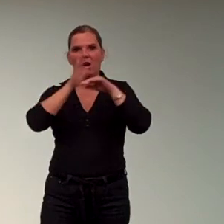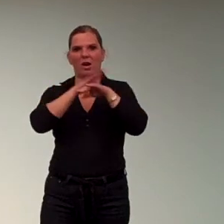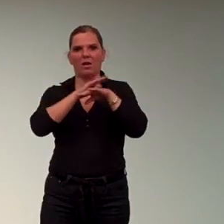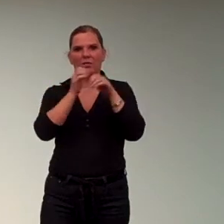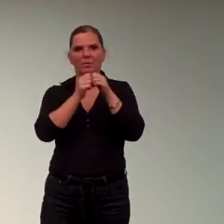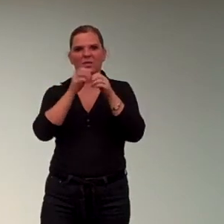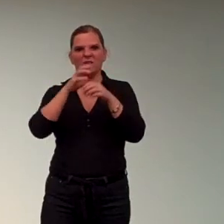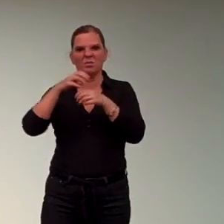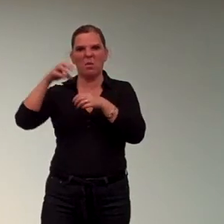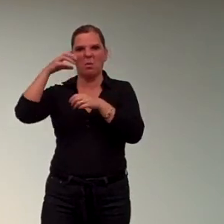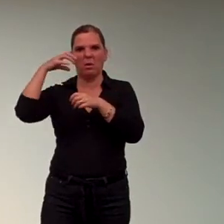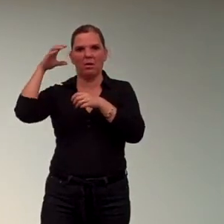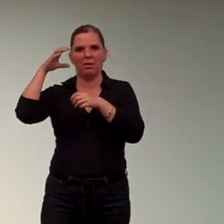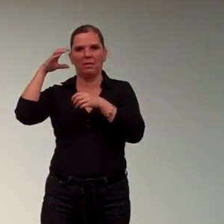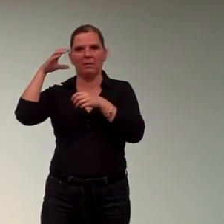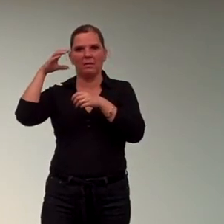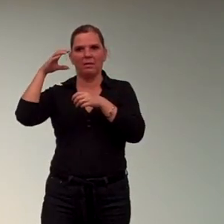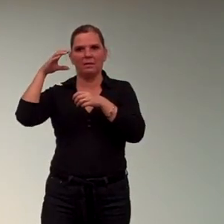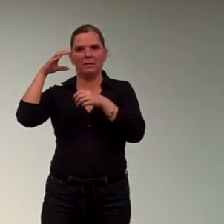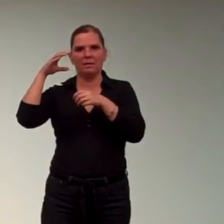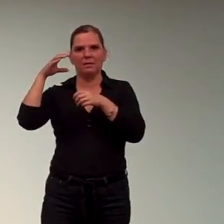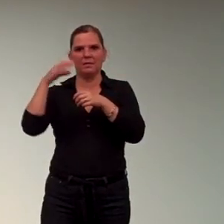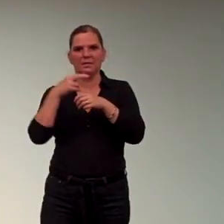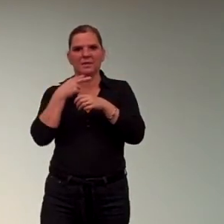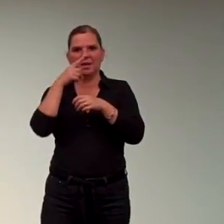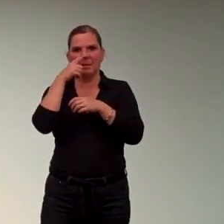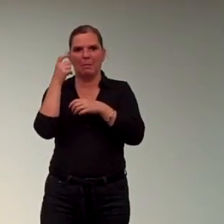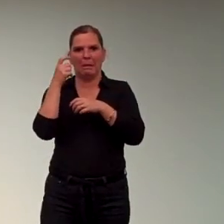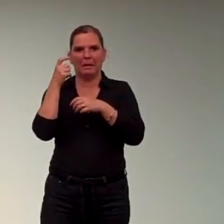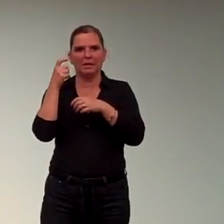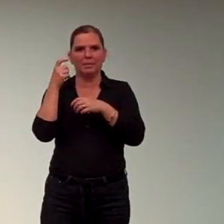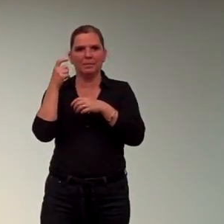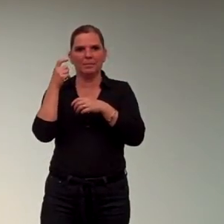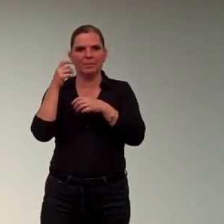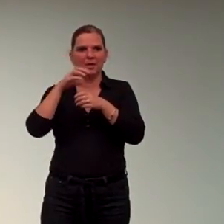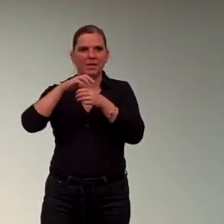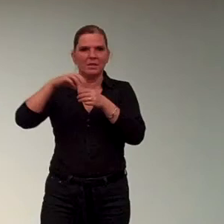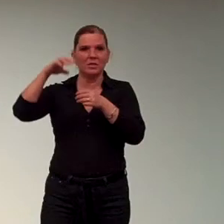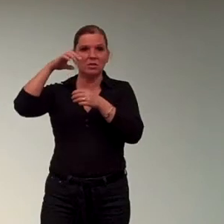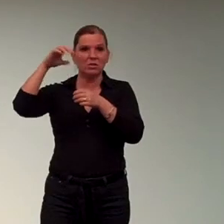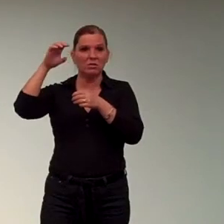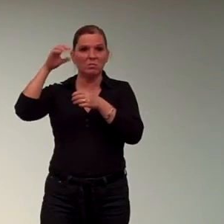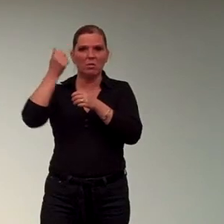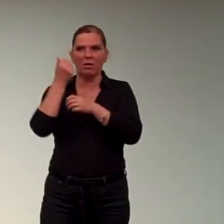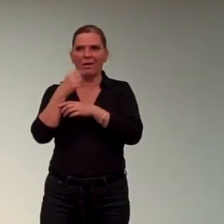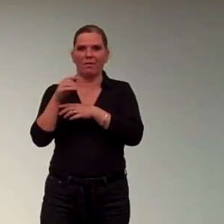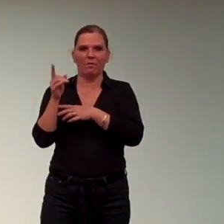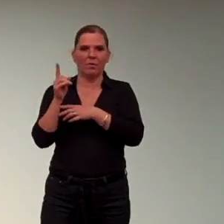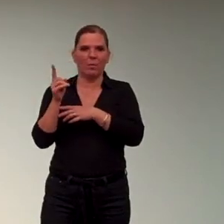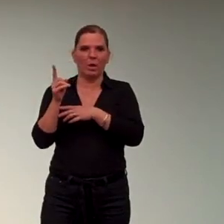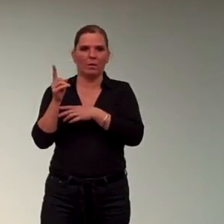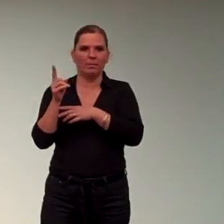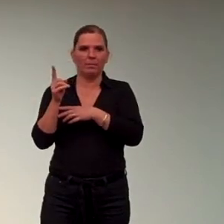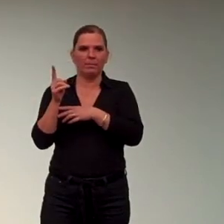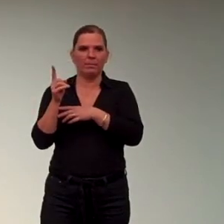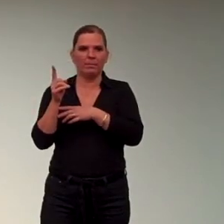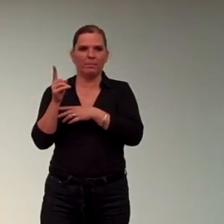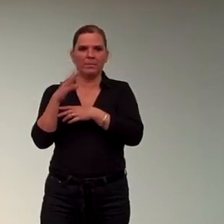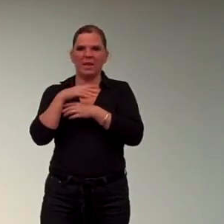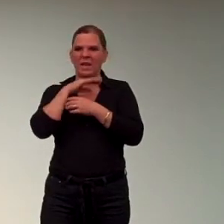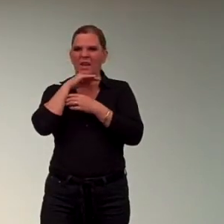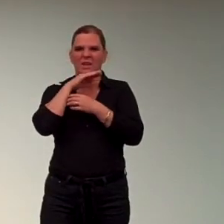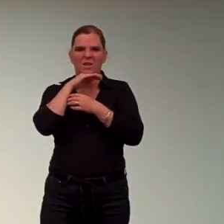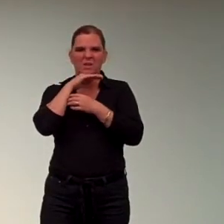with smoke, clotted and black. Smoke everywhere. A